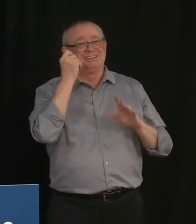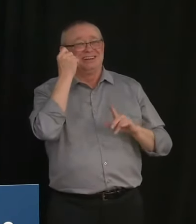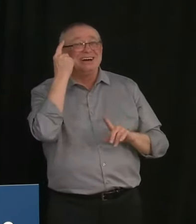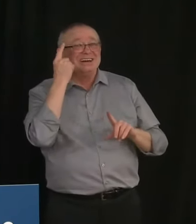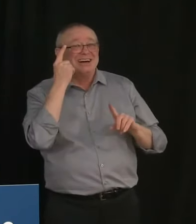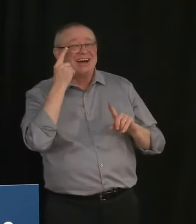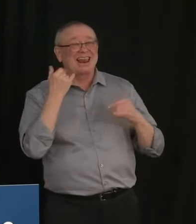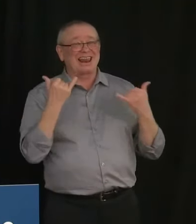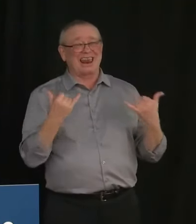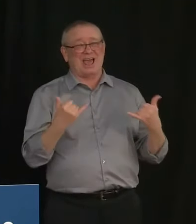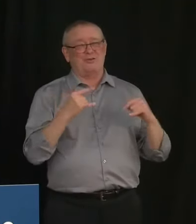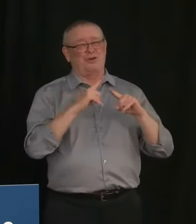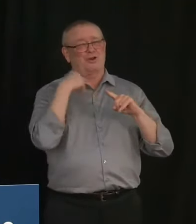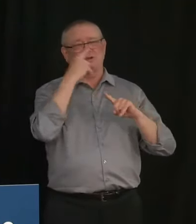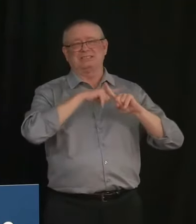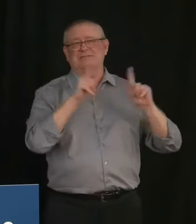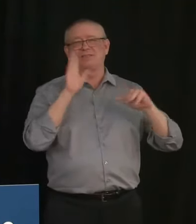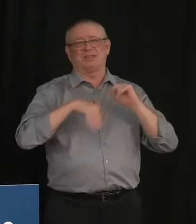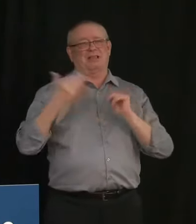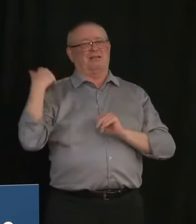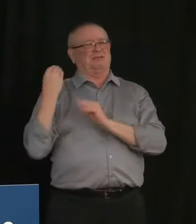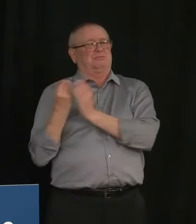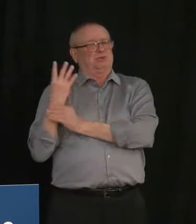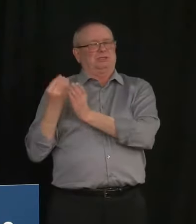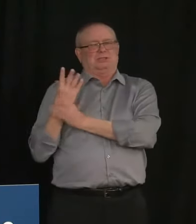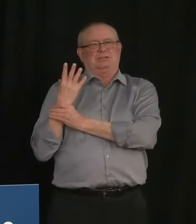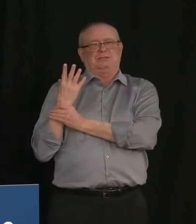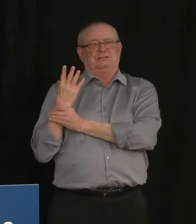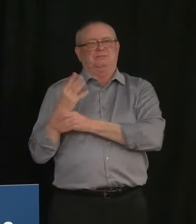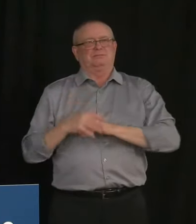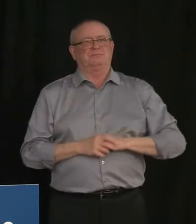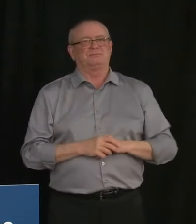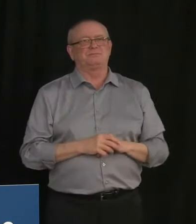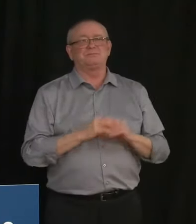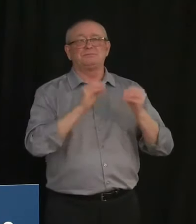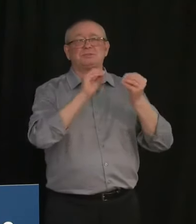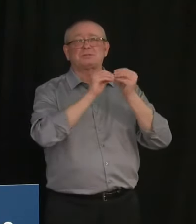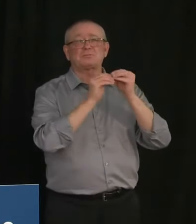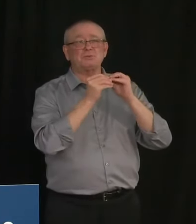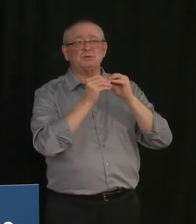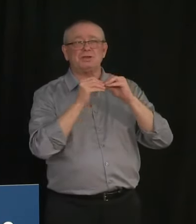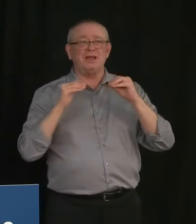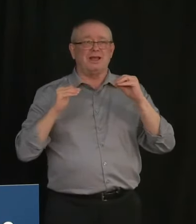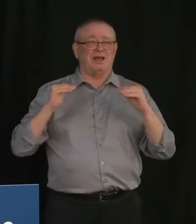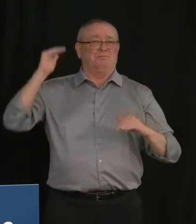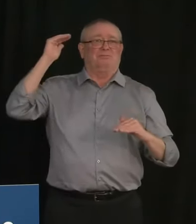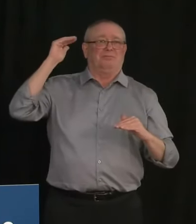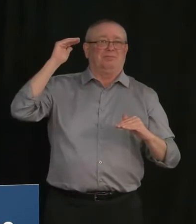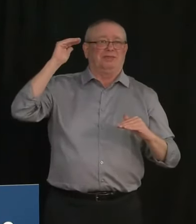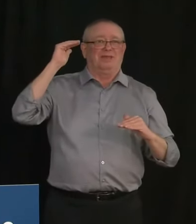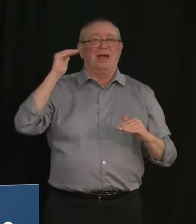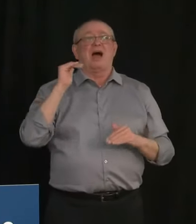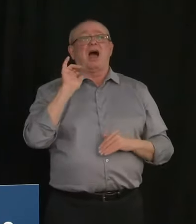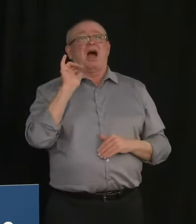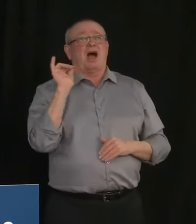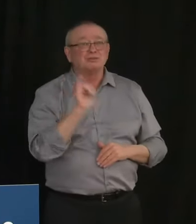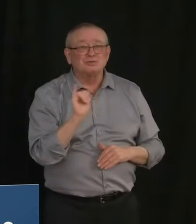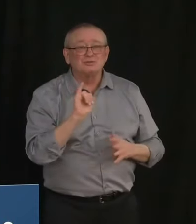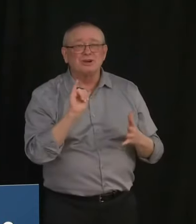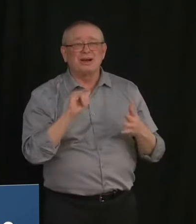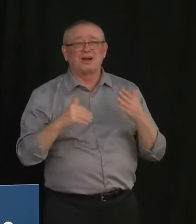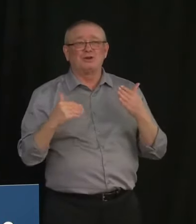May. Our caseload is higher, our hospitalizations are higher, and the emergence of new variants poses a threat that